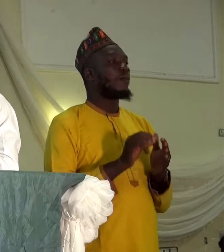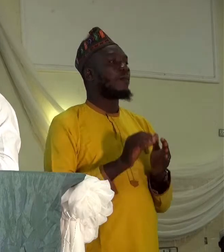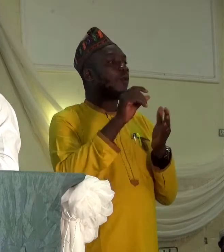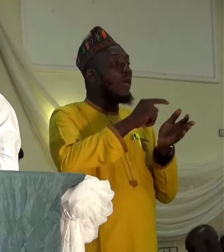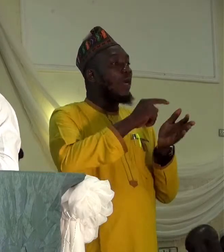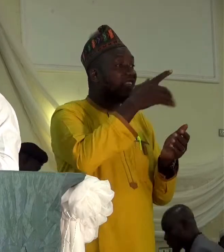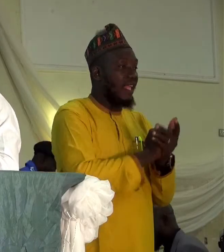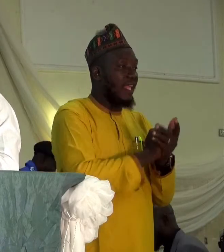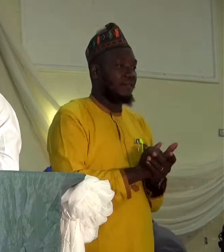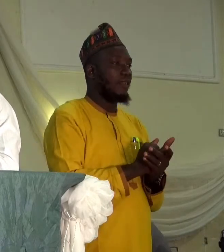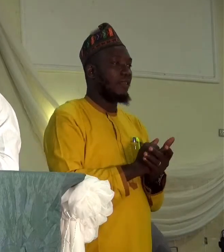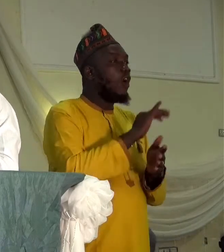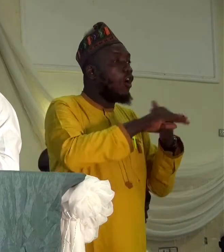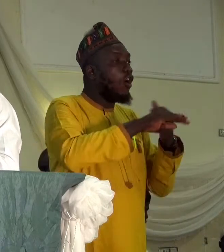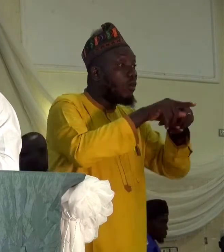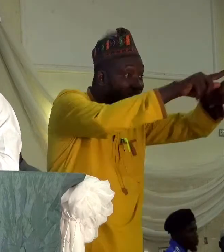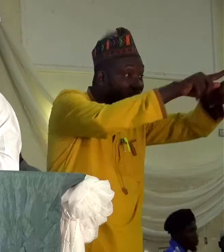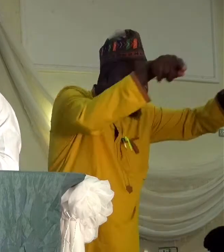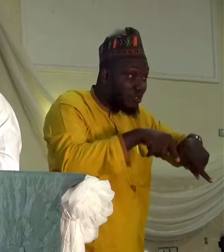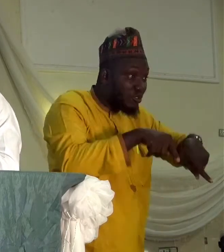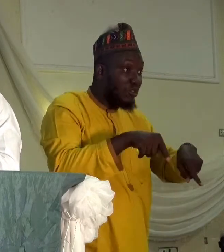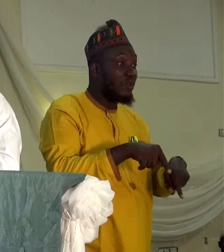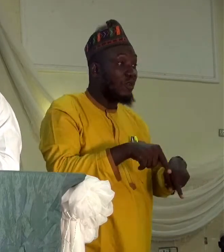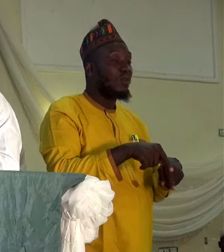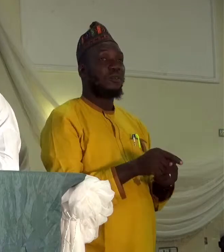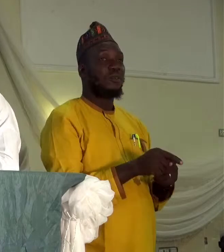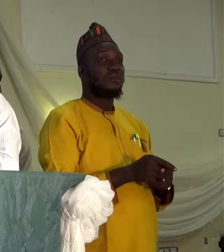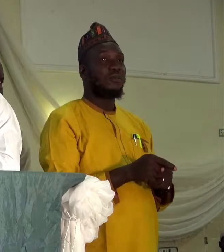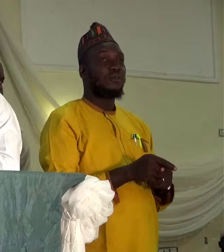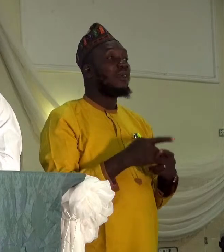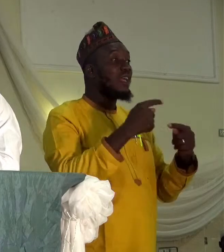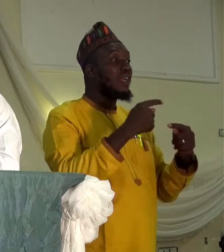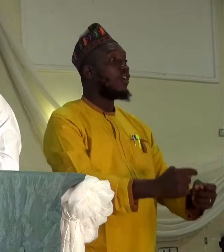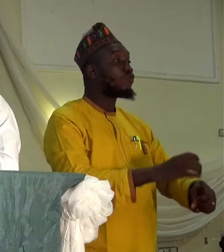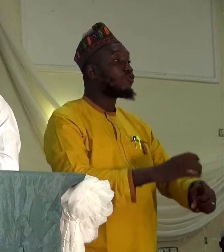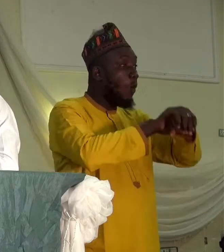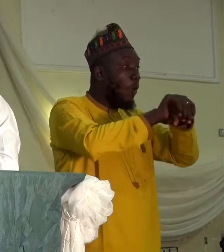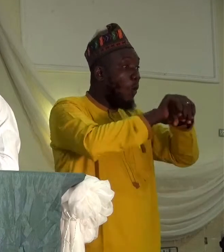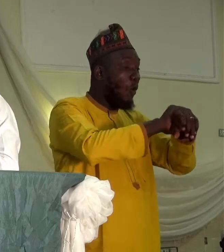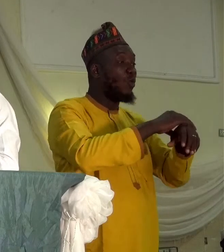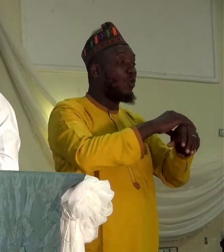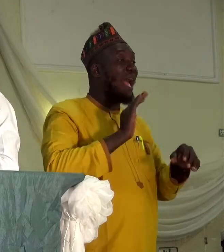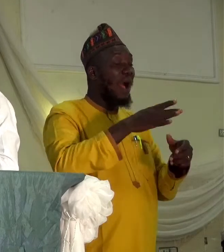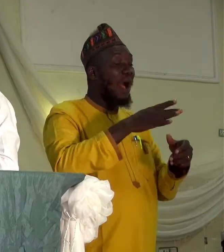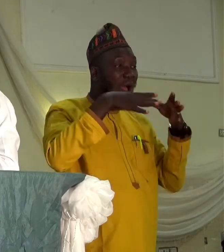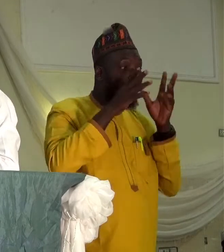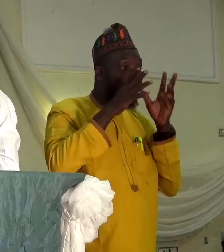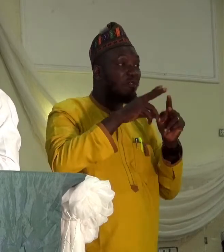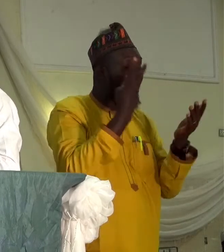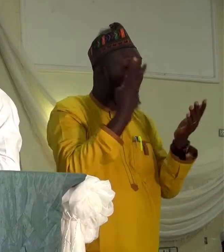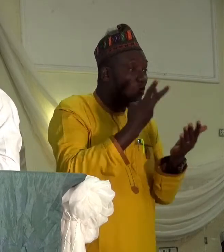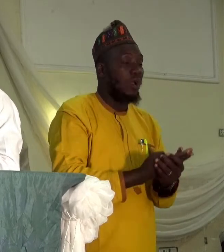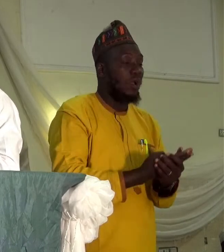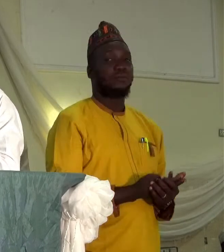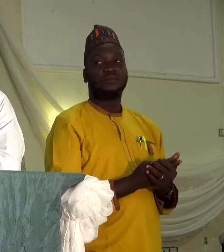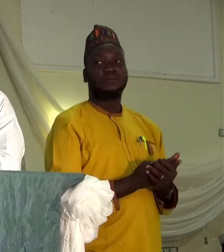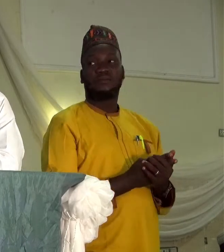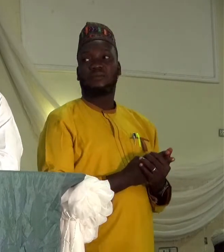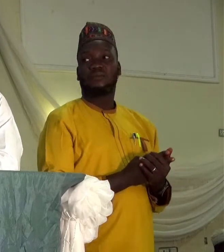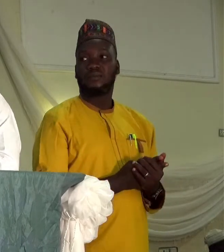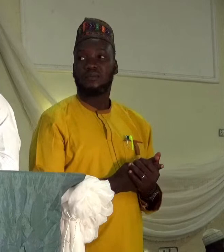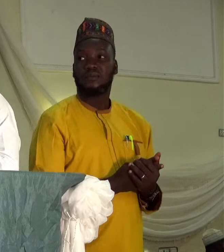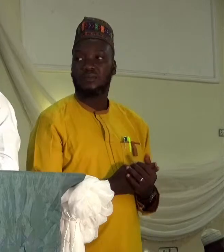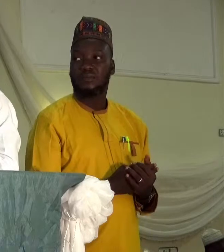wow. Gbogbo yin e ja gbiyanju loju pona tesin t'Olorun bo ba leke ola. Uwaji tabakum is the ladder that has chosen